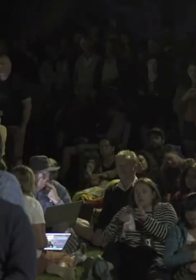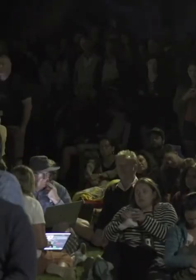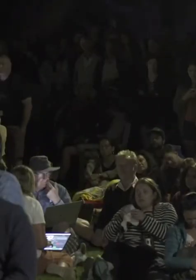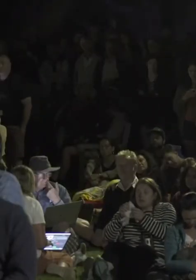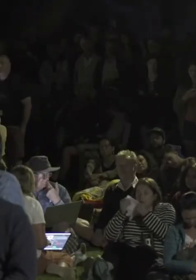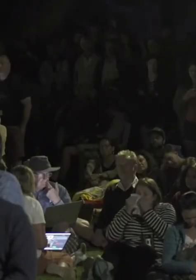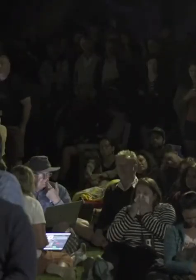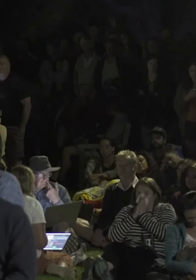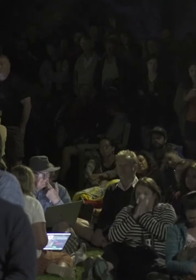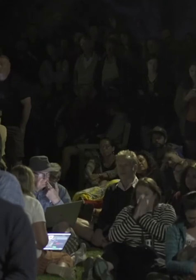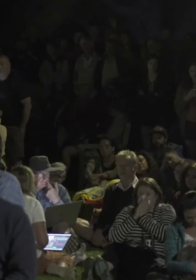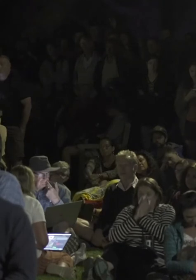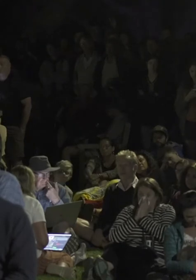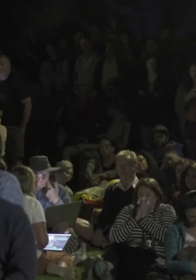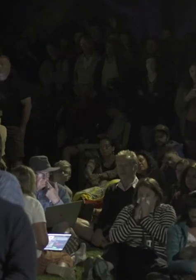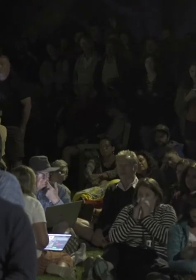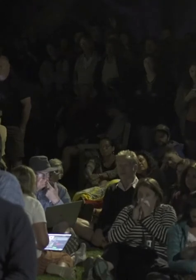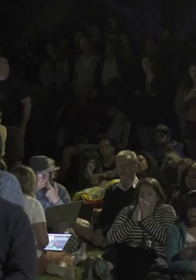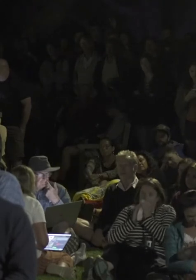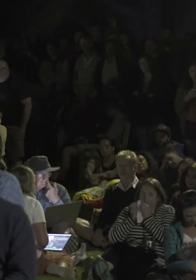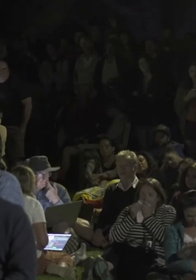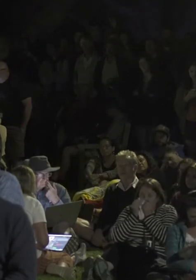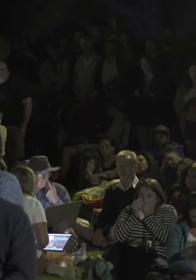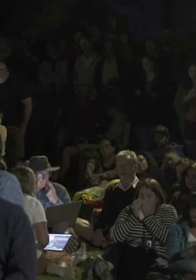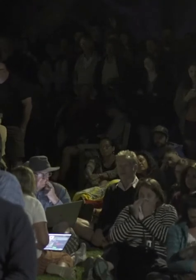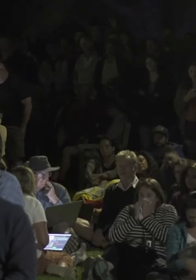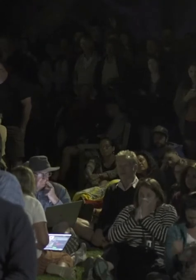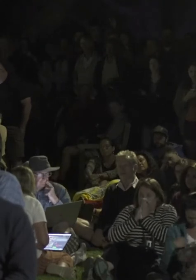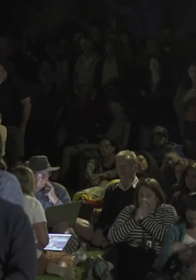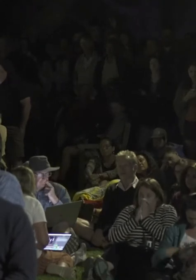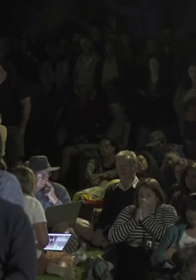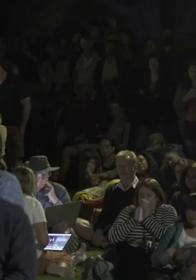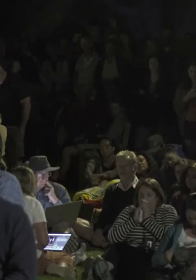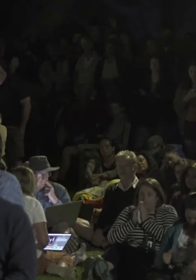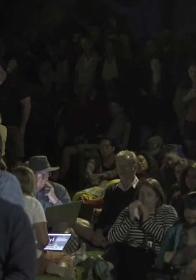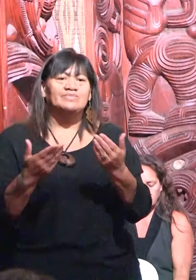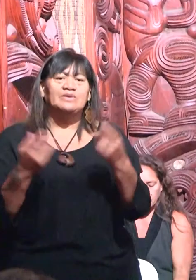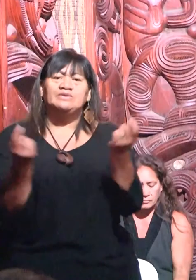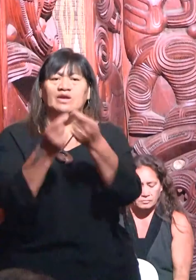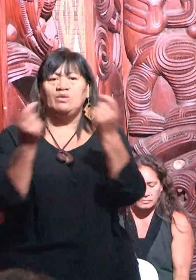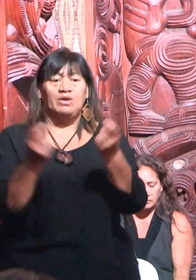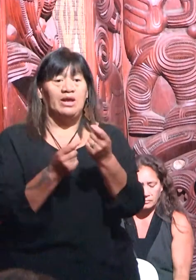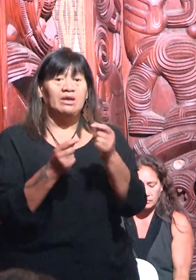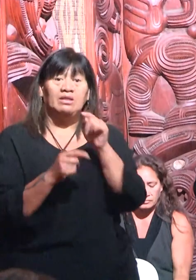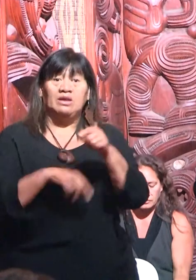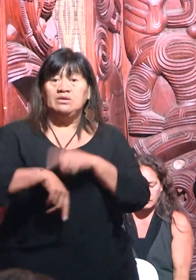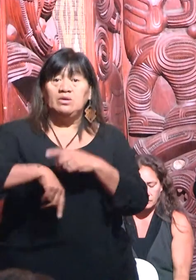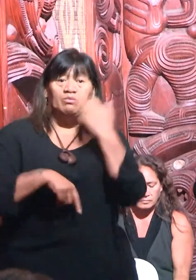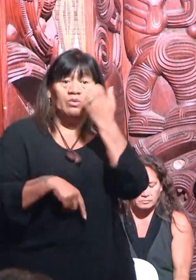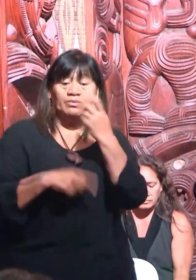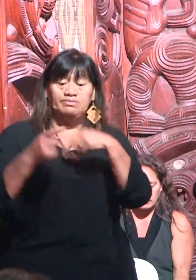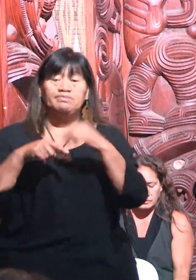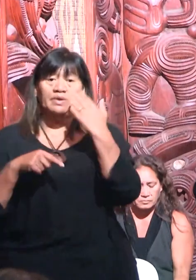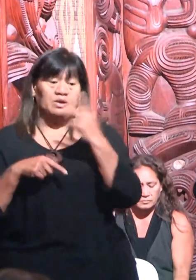Waitangi to commemorate and honour the covenant in which Māori and Pākehā together made a